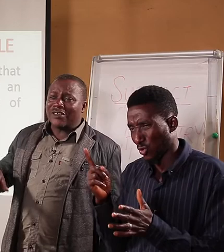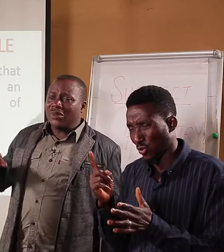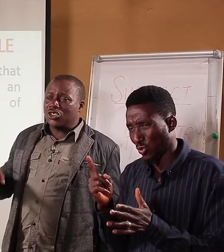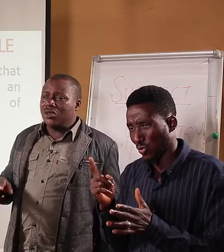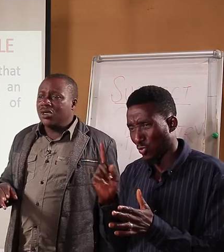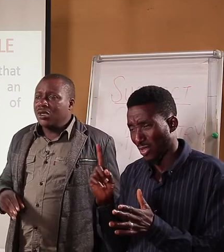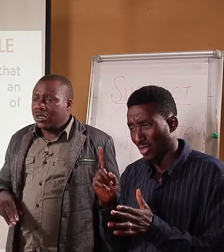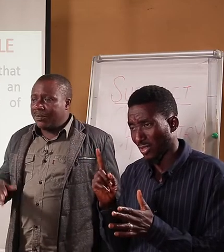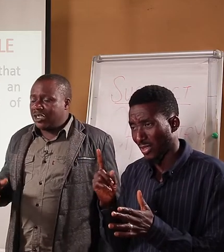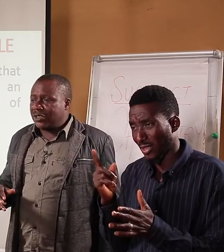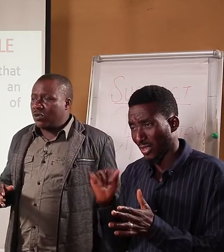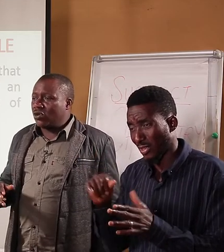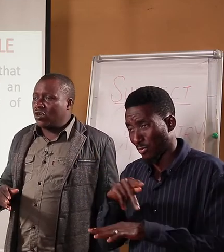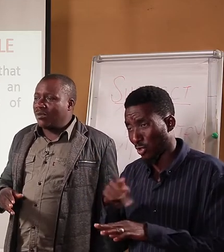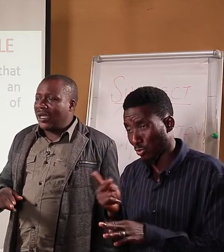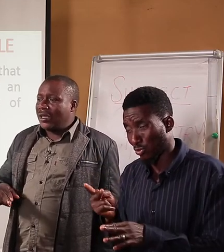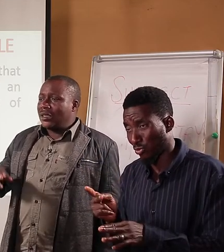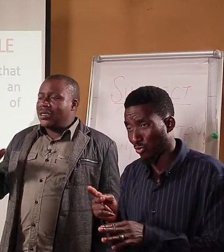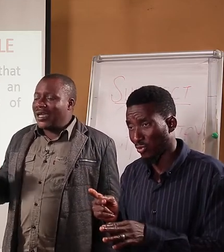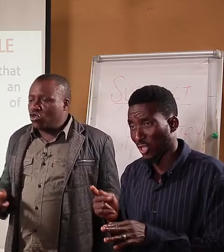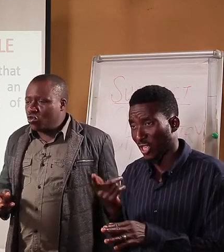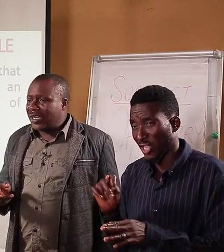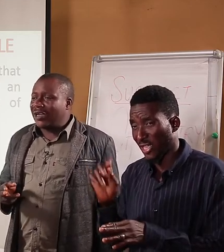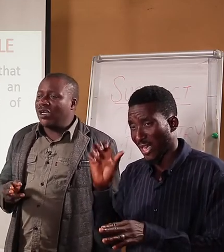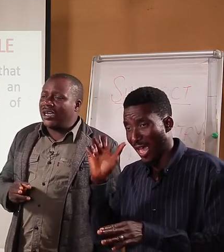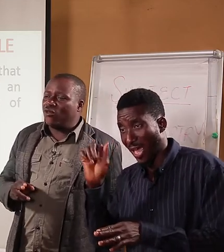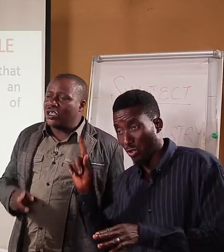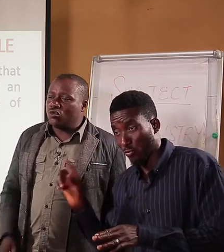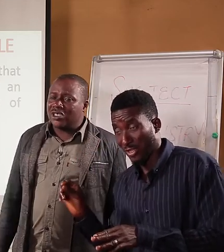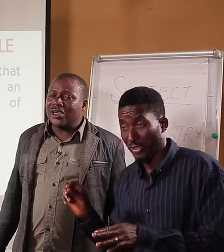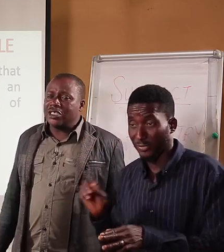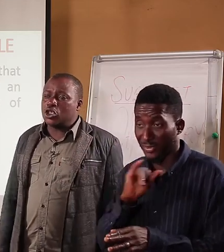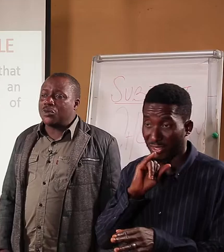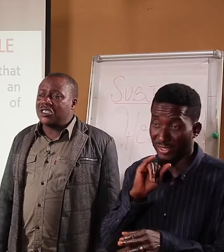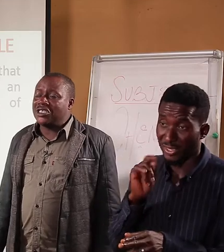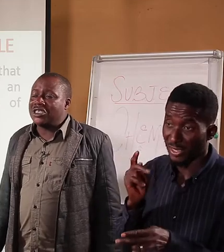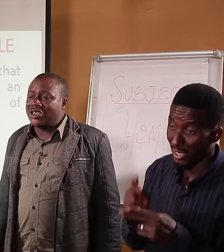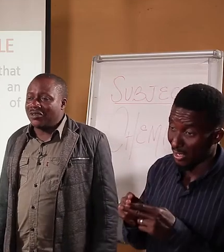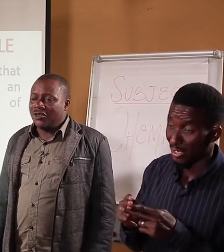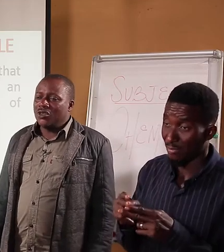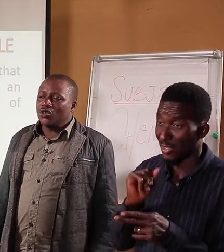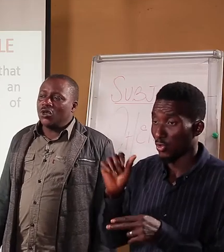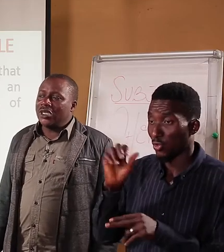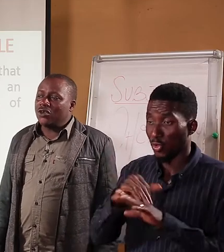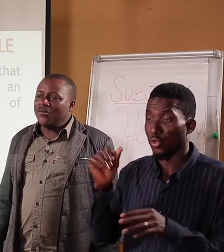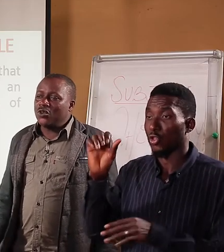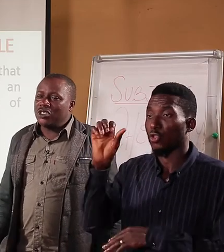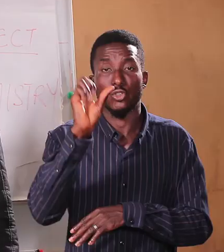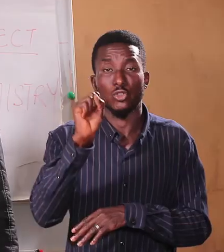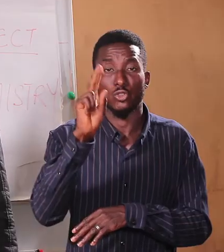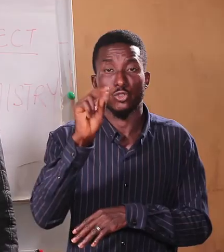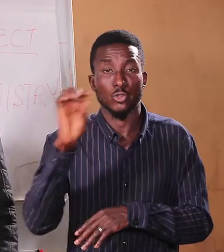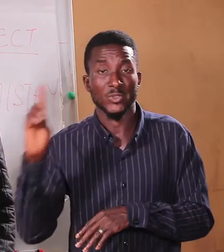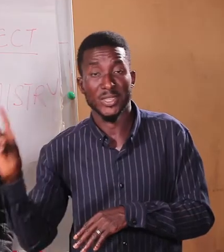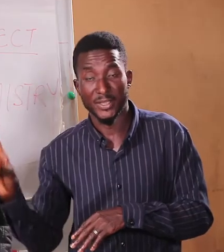numbers that I've mentioned, the principal quantum number, the azimuthal, another name for azimuthal is subsidiary. So don't get confused